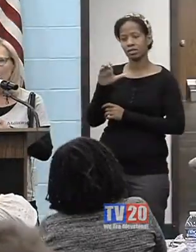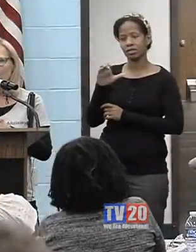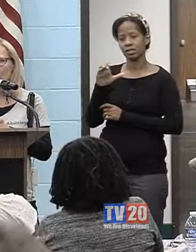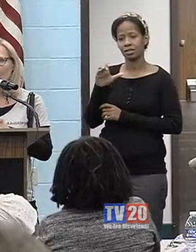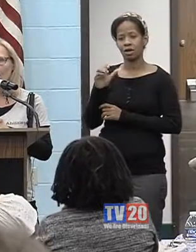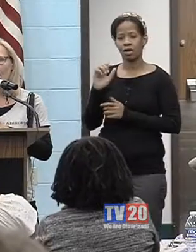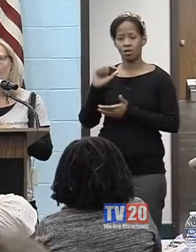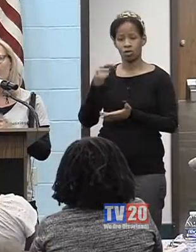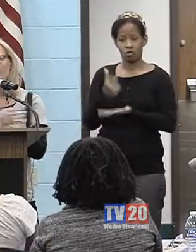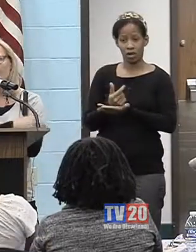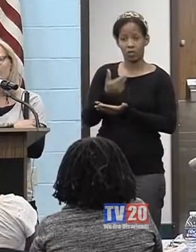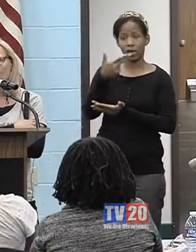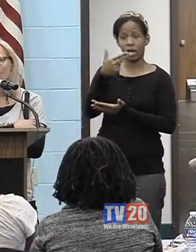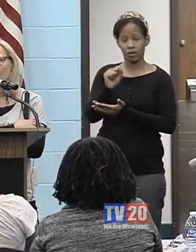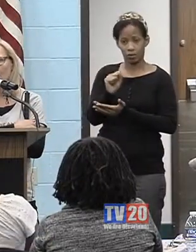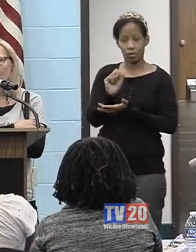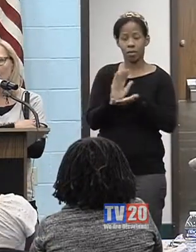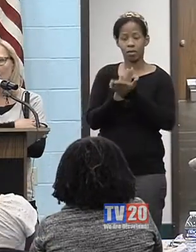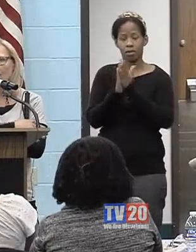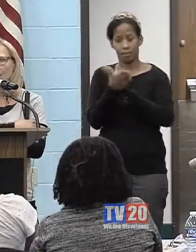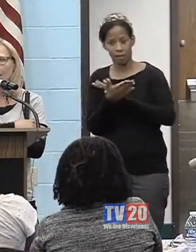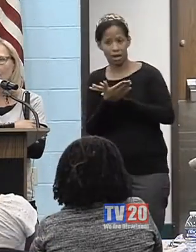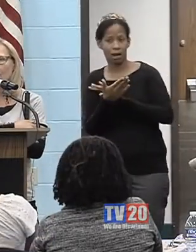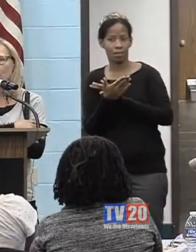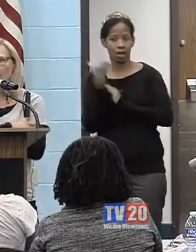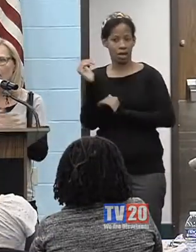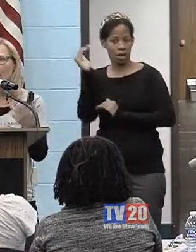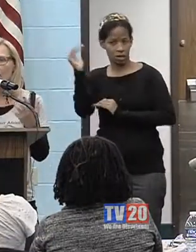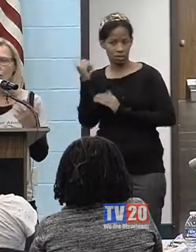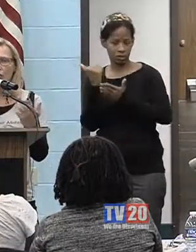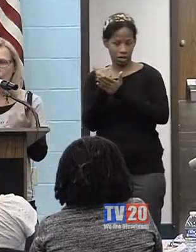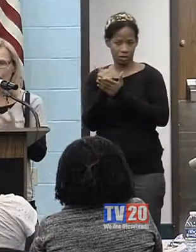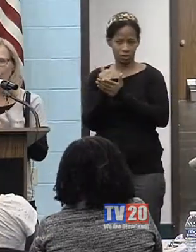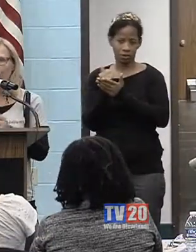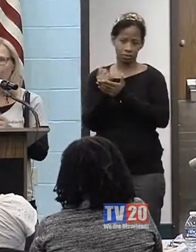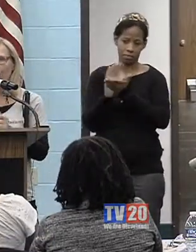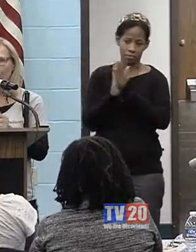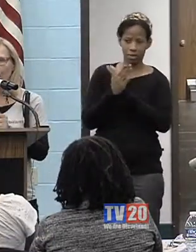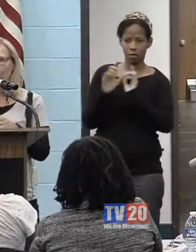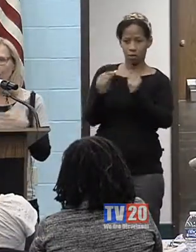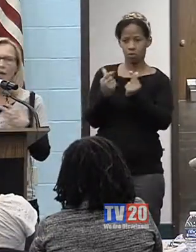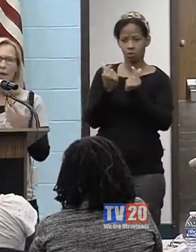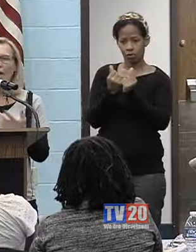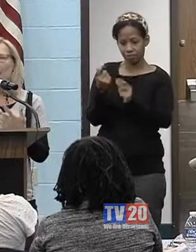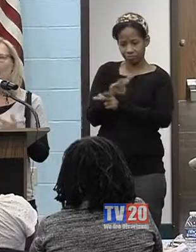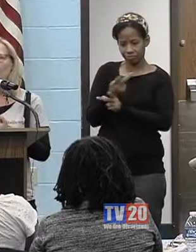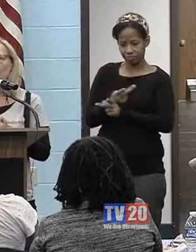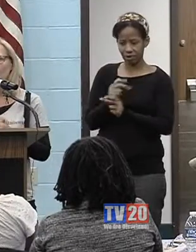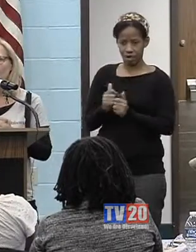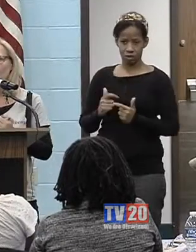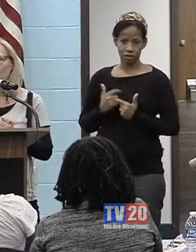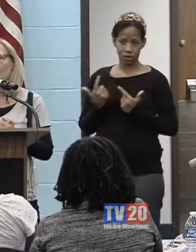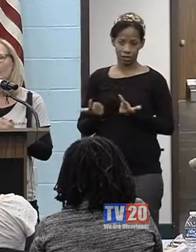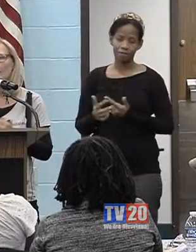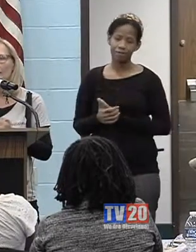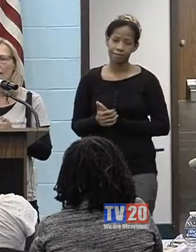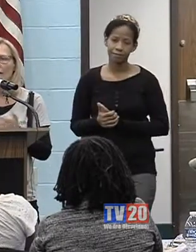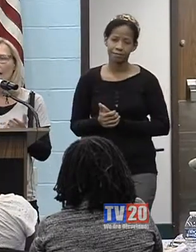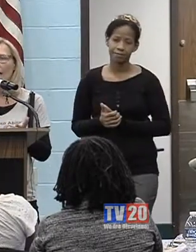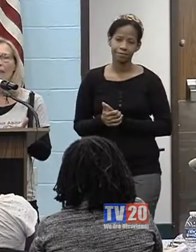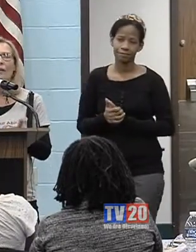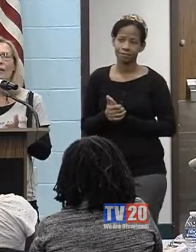Life Counseling. It is tender, loving care because it helps you in a group figure out how you're going to do